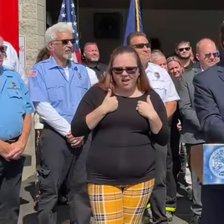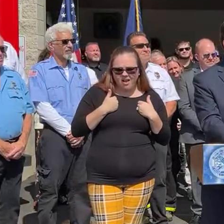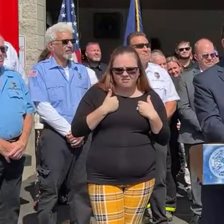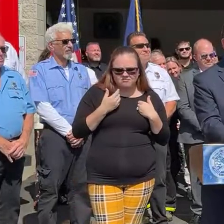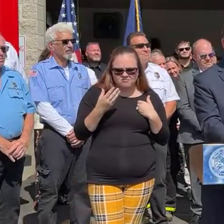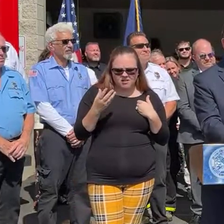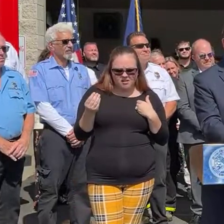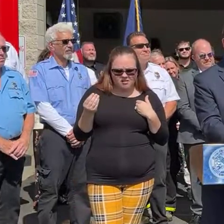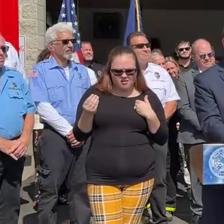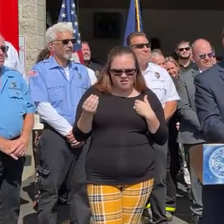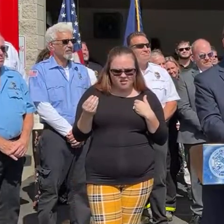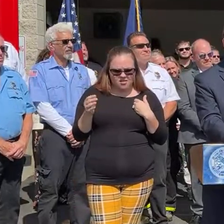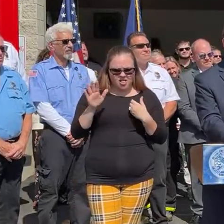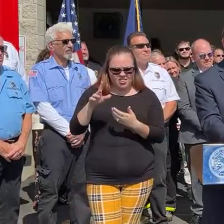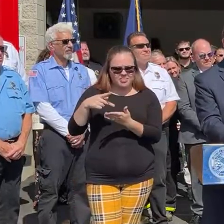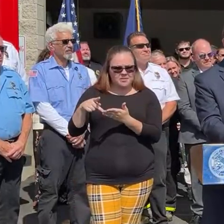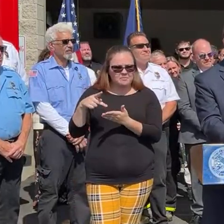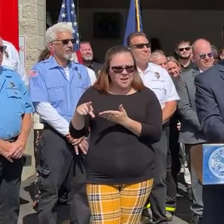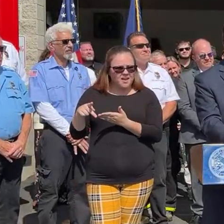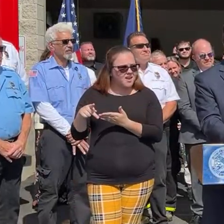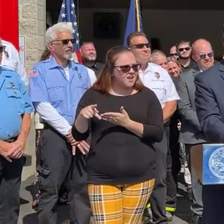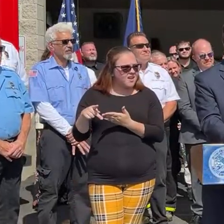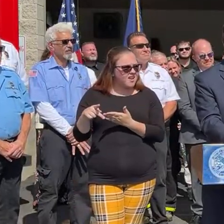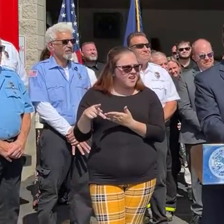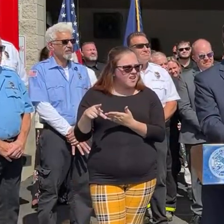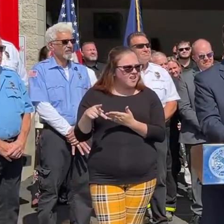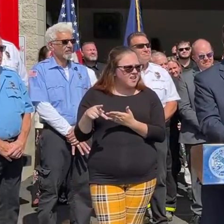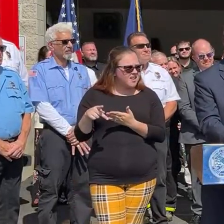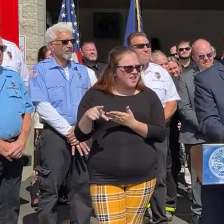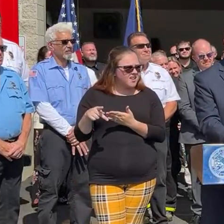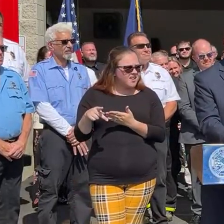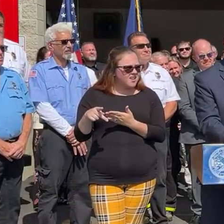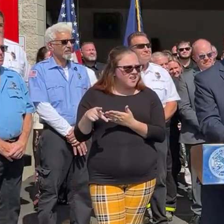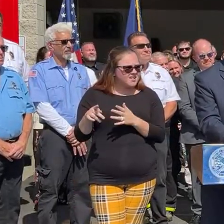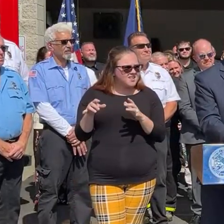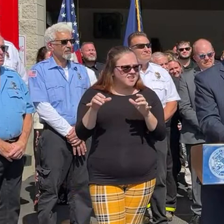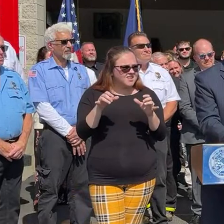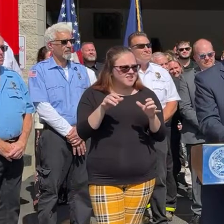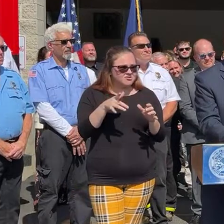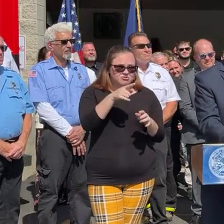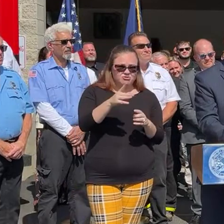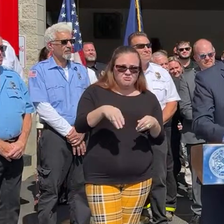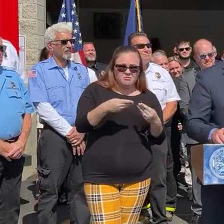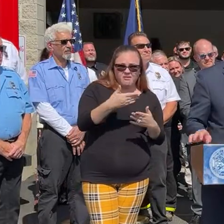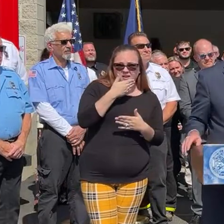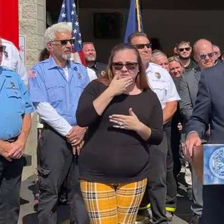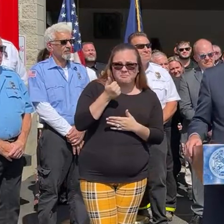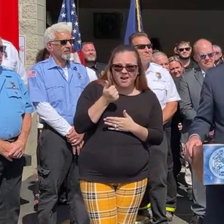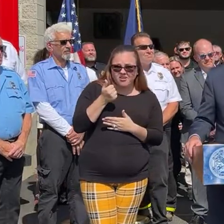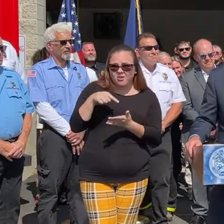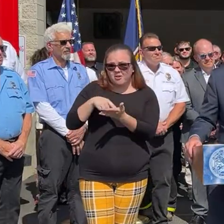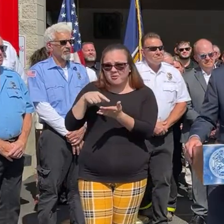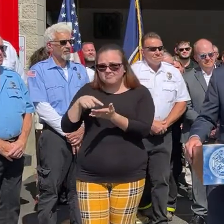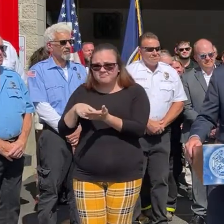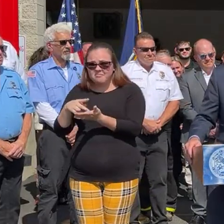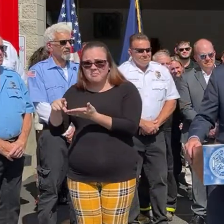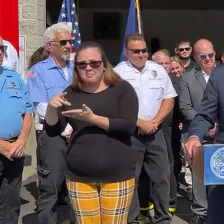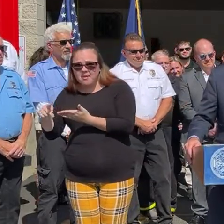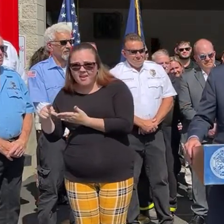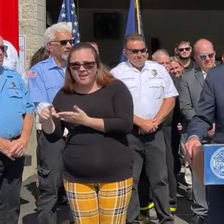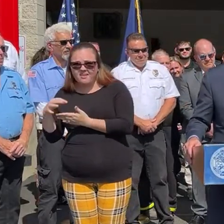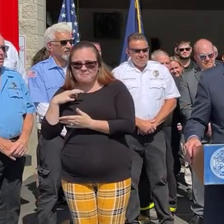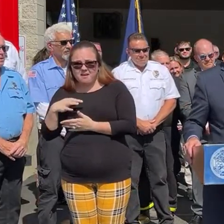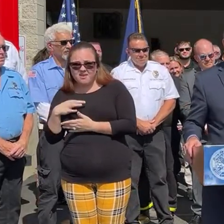and what they're paid, and is it commensurate to what they might make, or do you offer better salary and benefits in order to attract